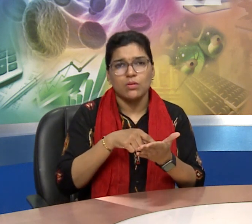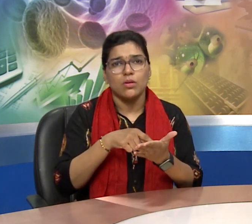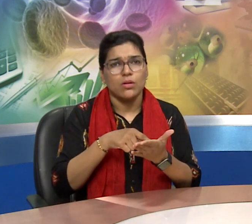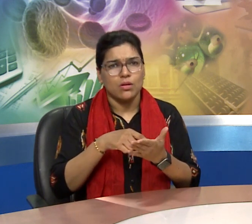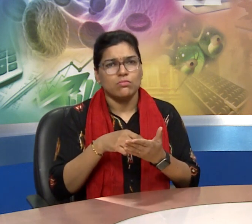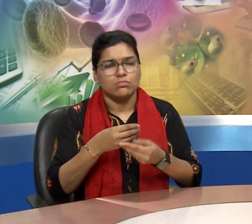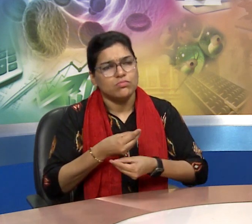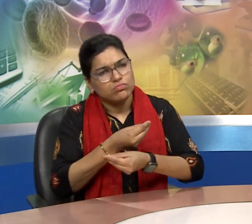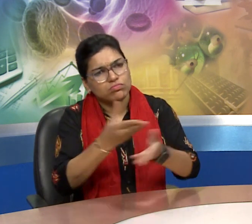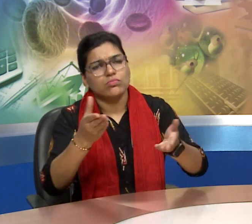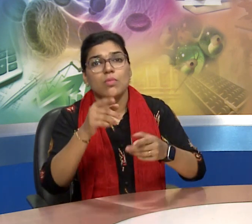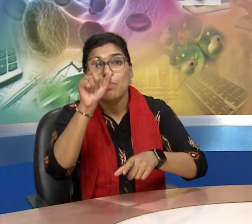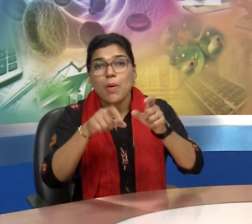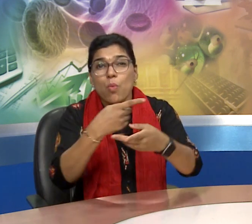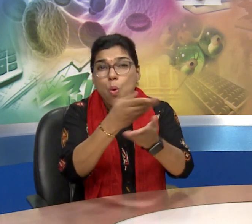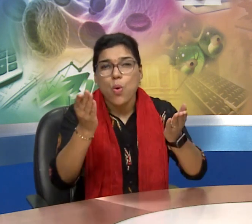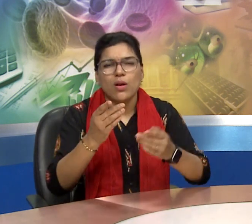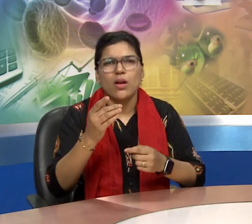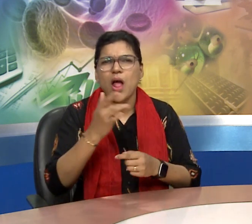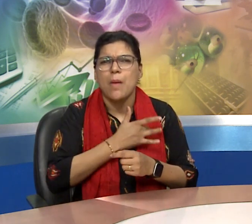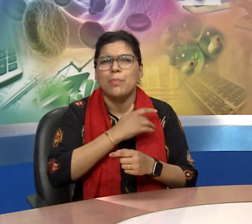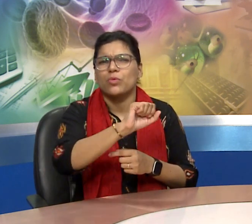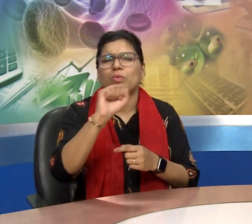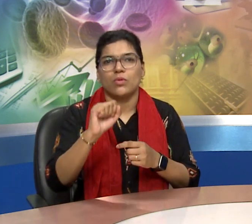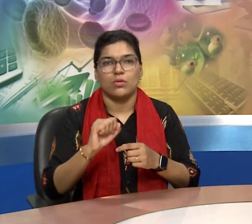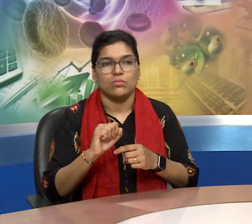The people, whoever comes to library,